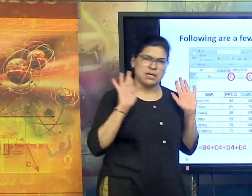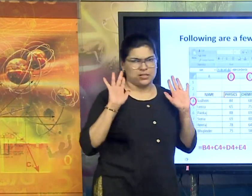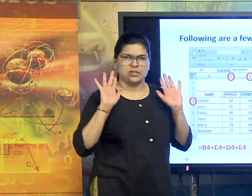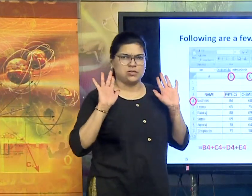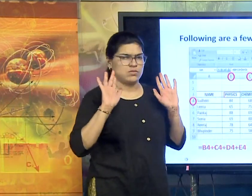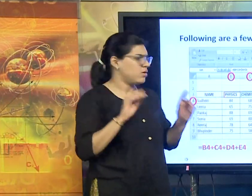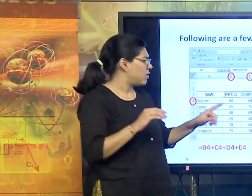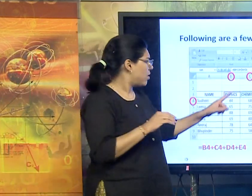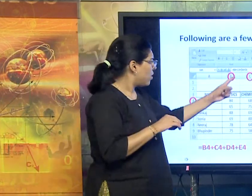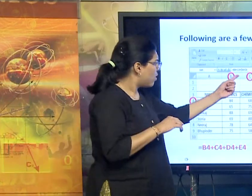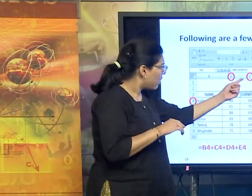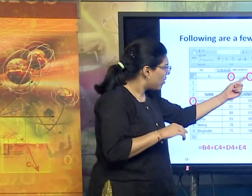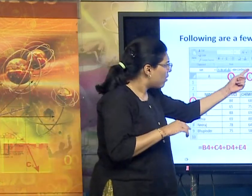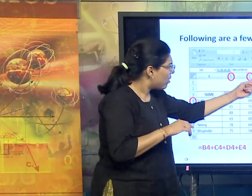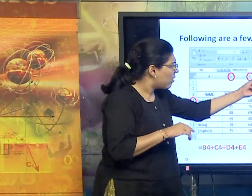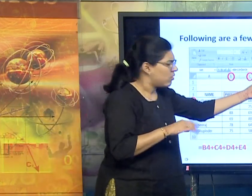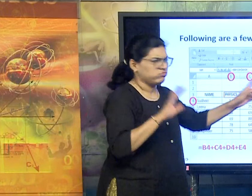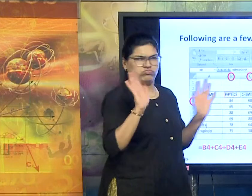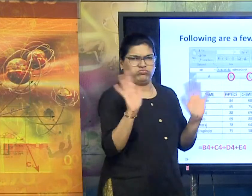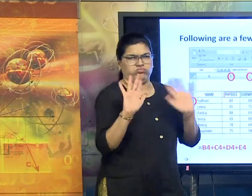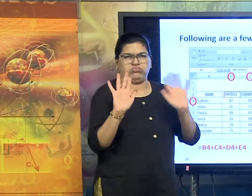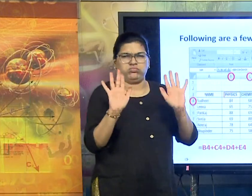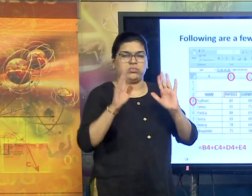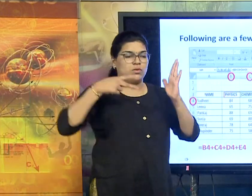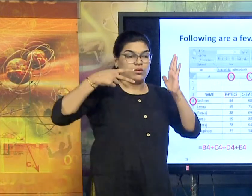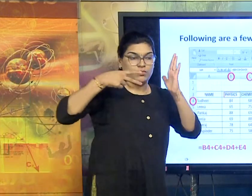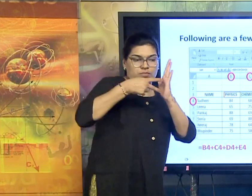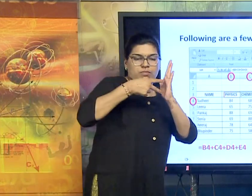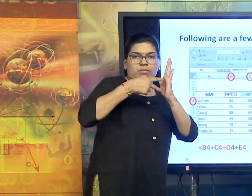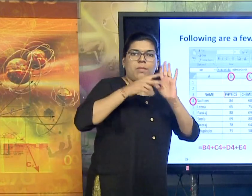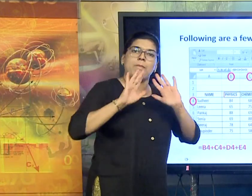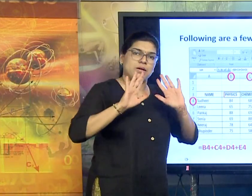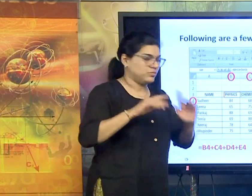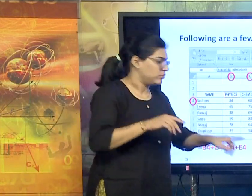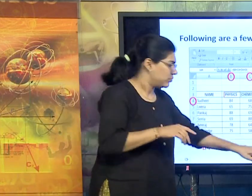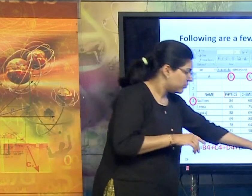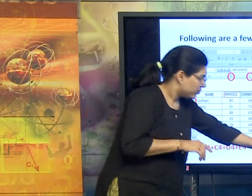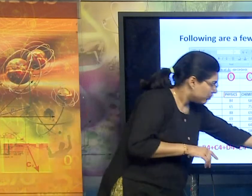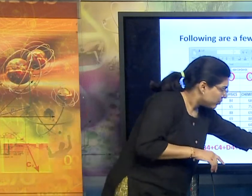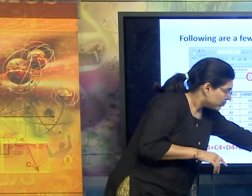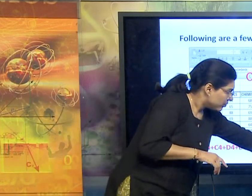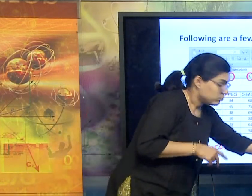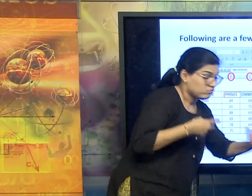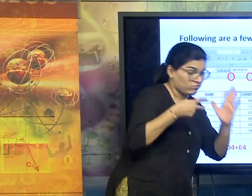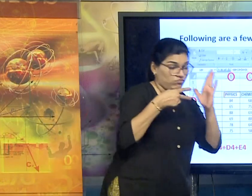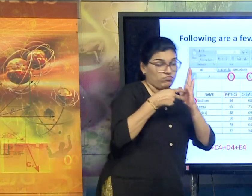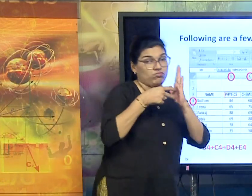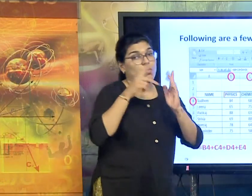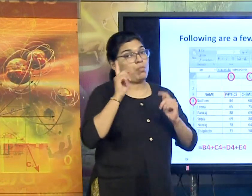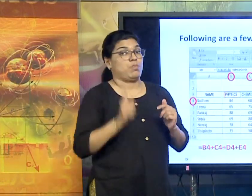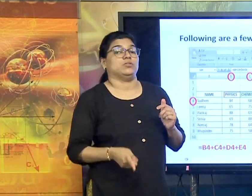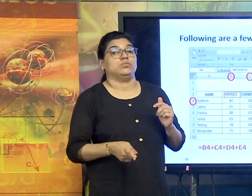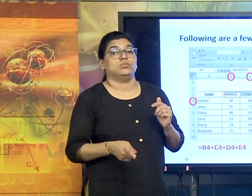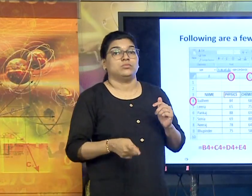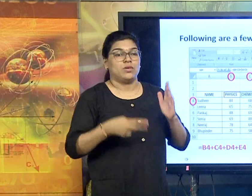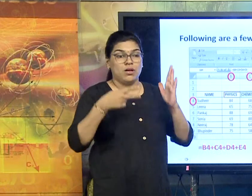alphabets. And then that B4, C4, D4, we need not put all those cell names,